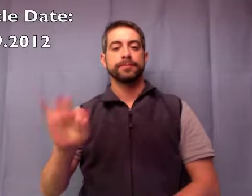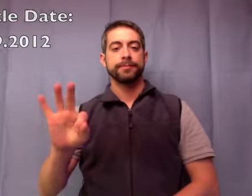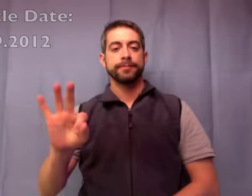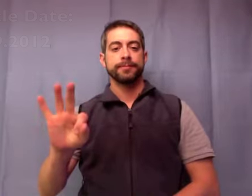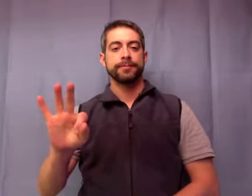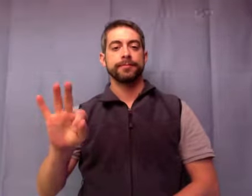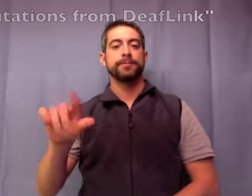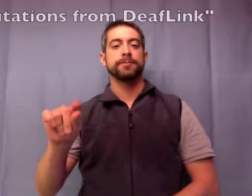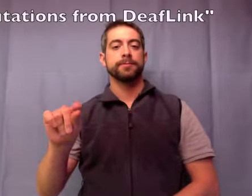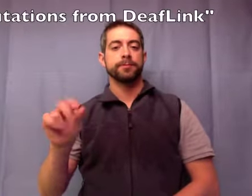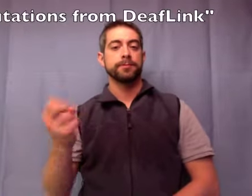Article title: